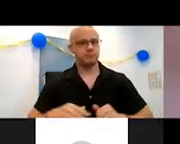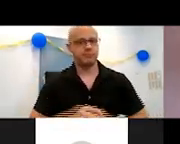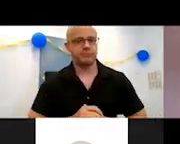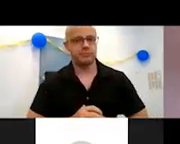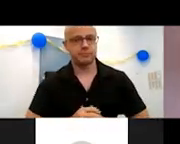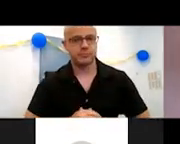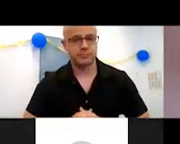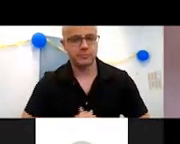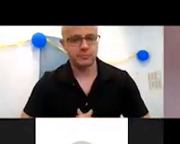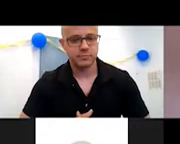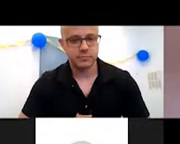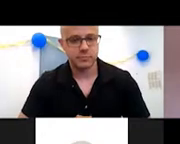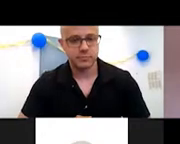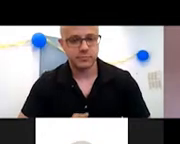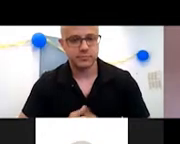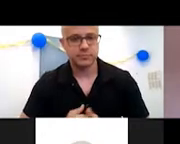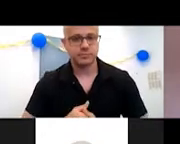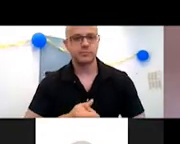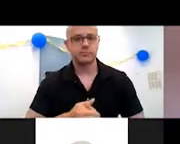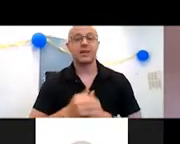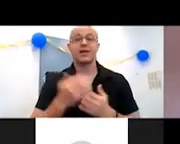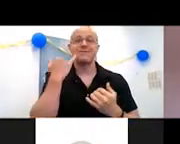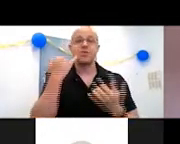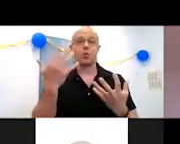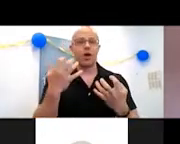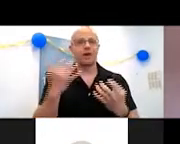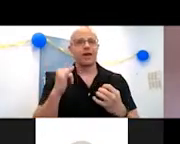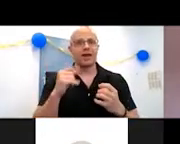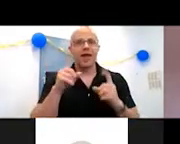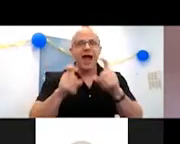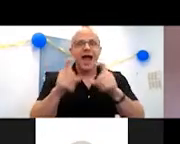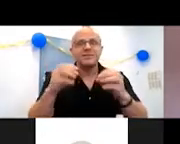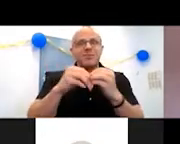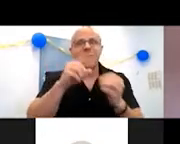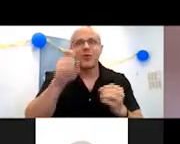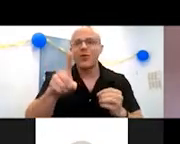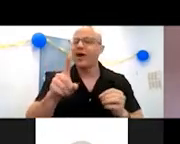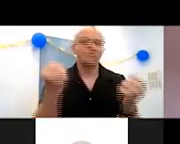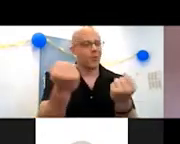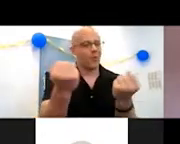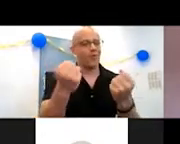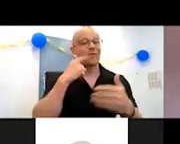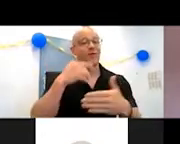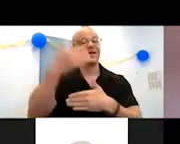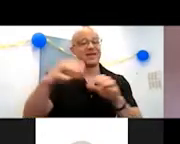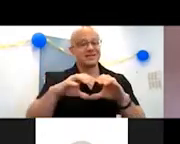But I'm talking about only today's lessons, not prior lessons.